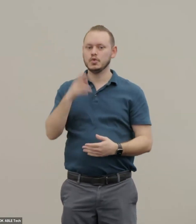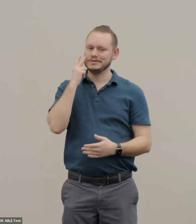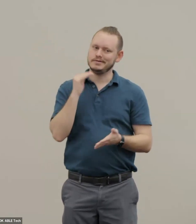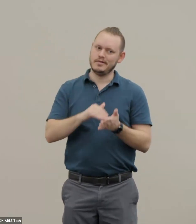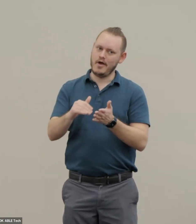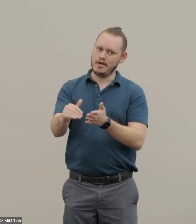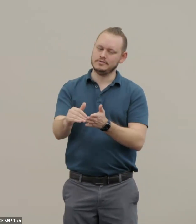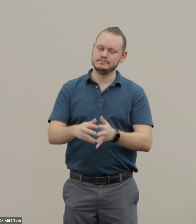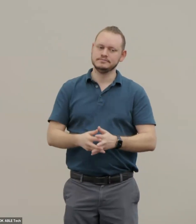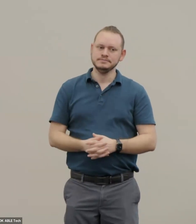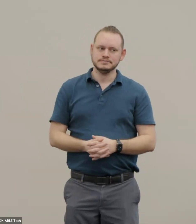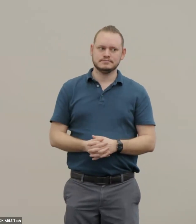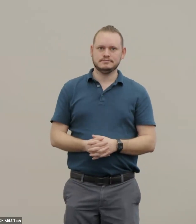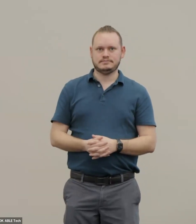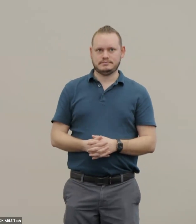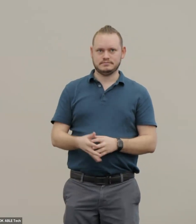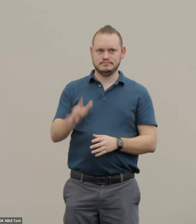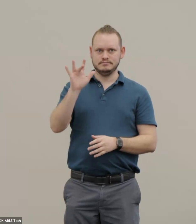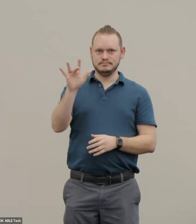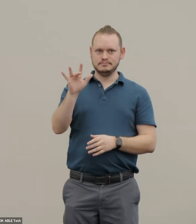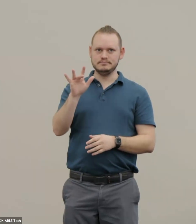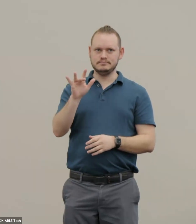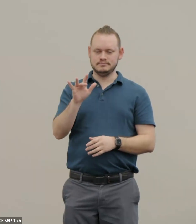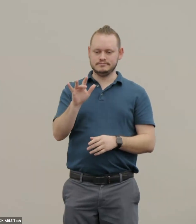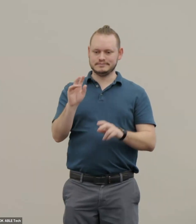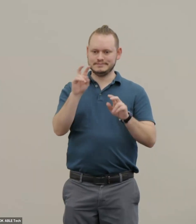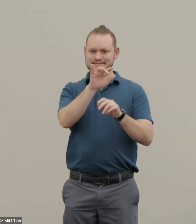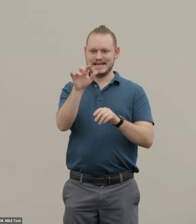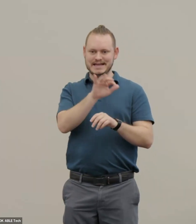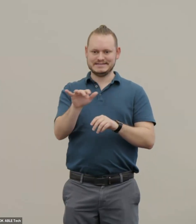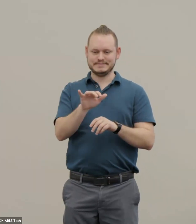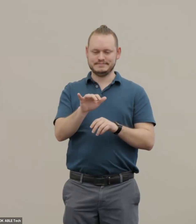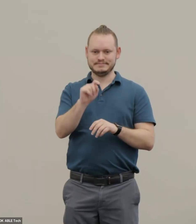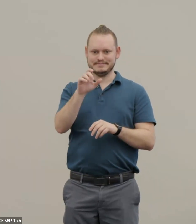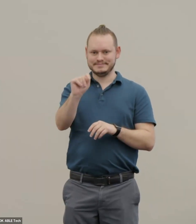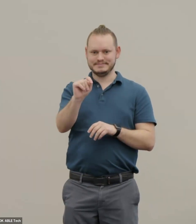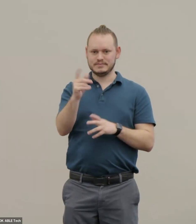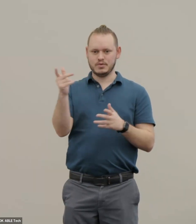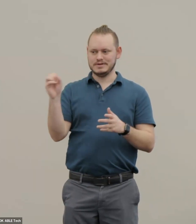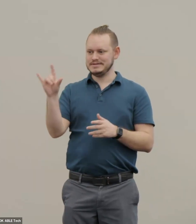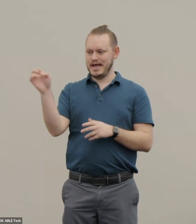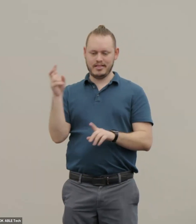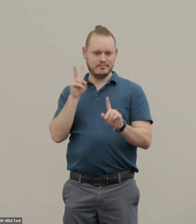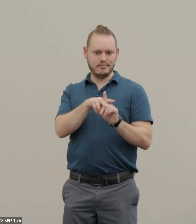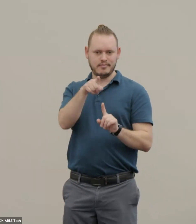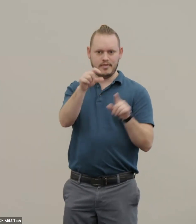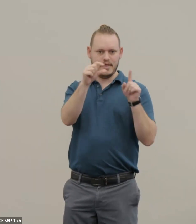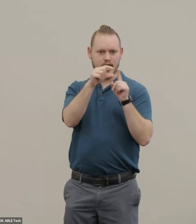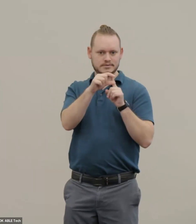a lot, right? I'm clicked in that text. What style is applied to that text?